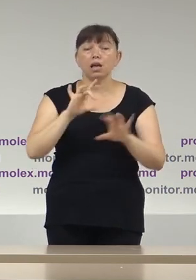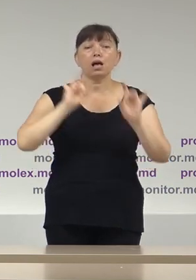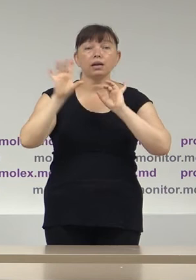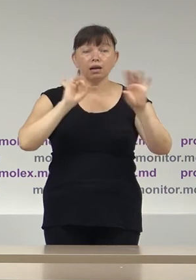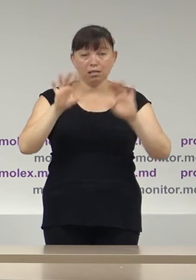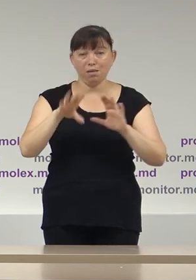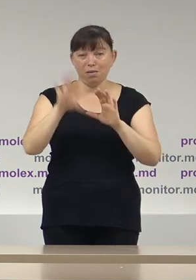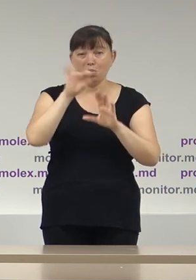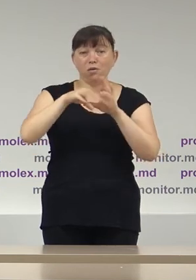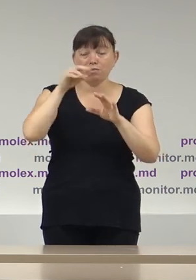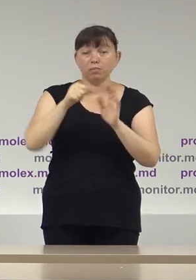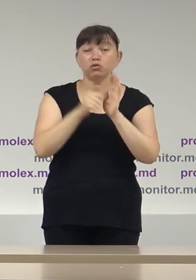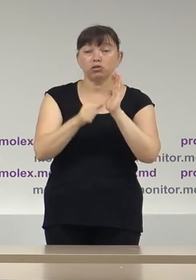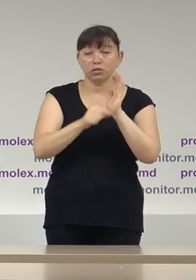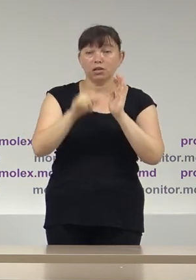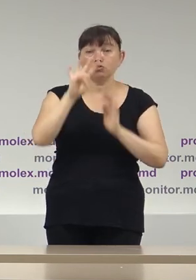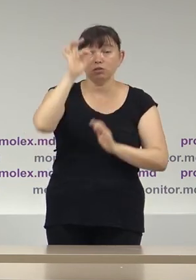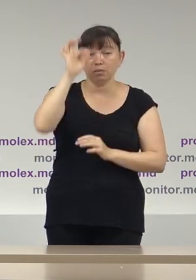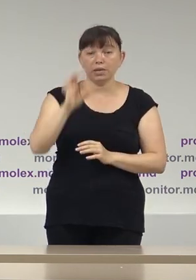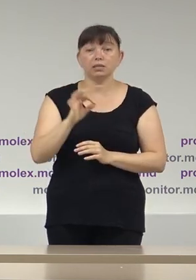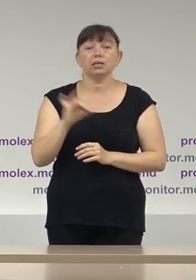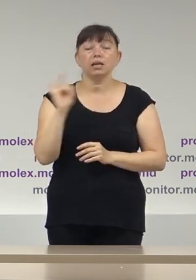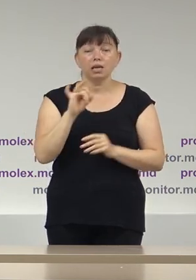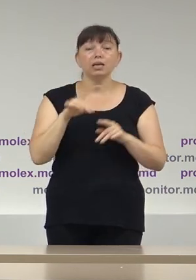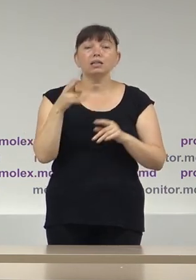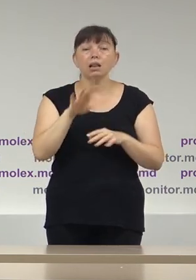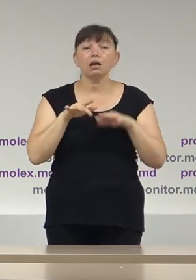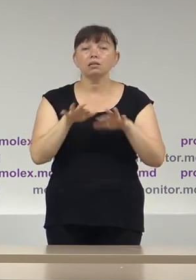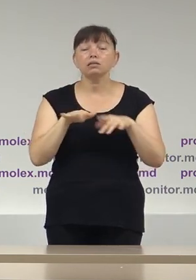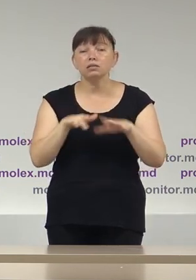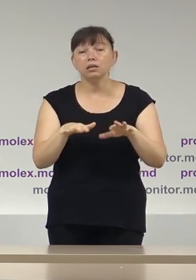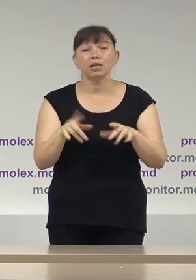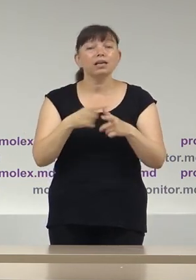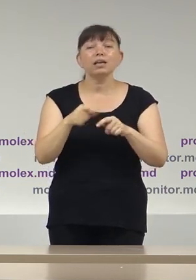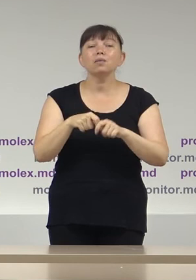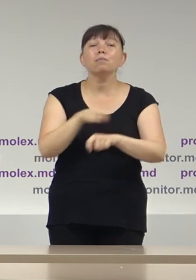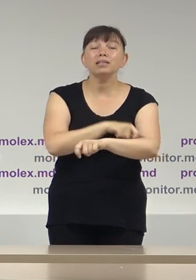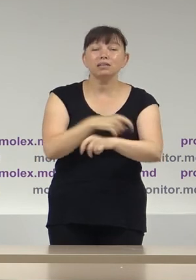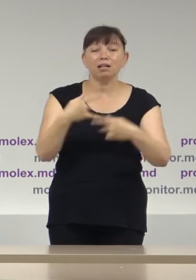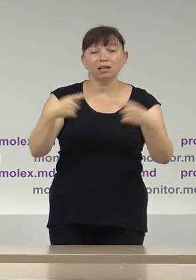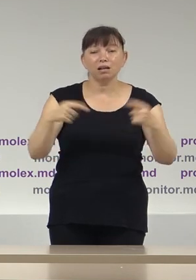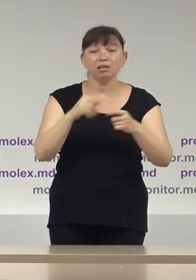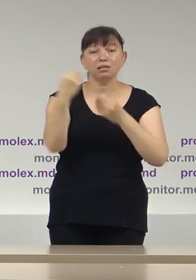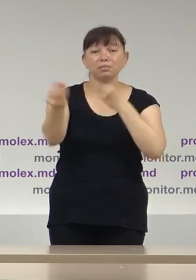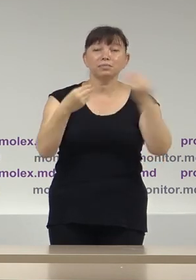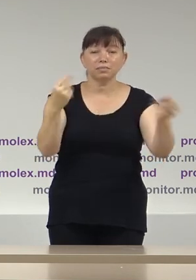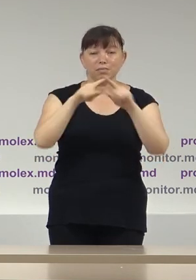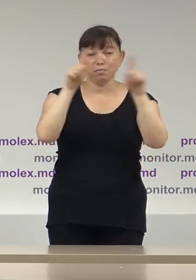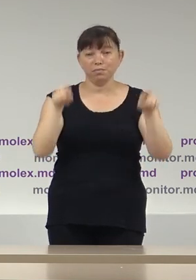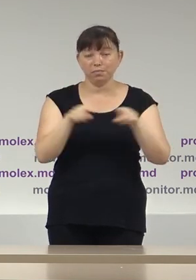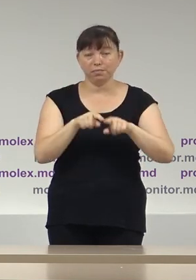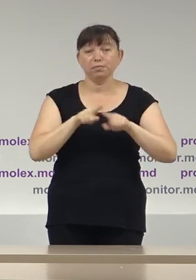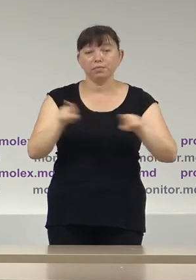The main purposes of expenses are for electoral advertising, 64%, and for